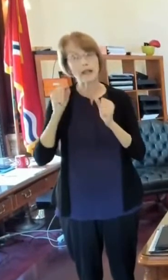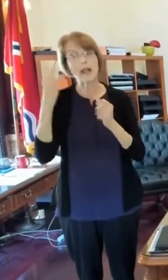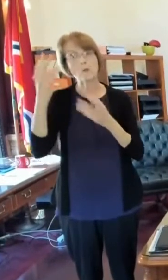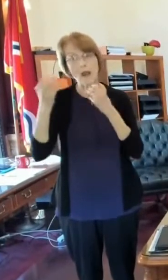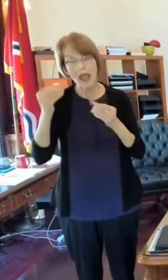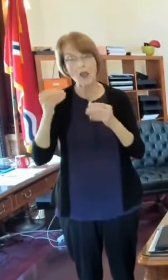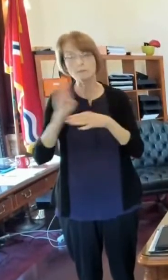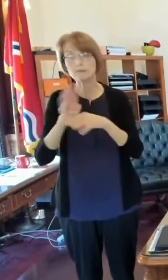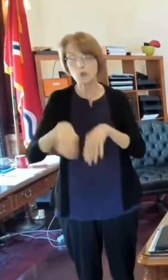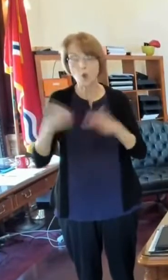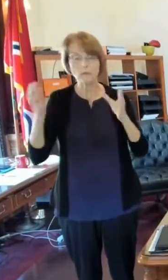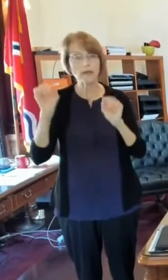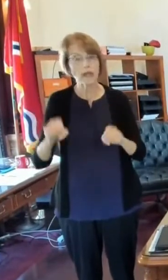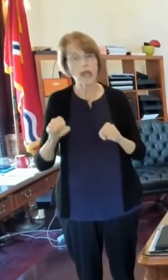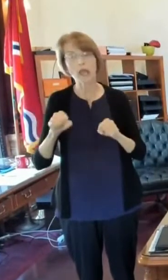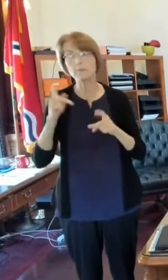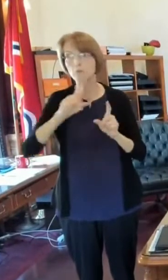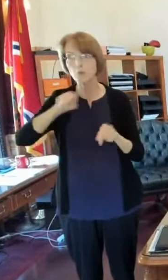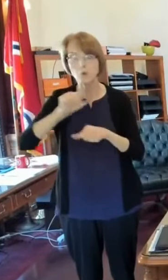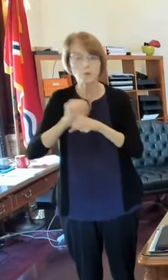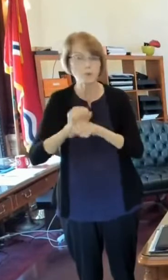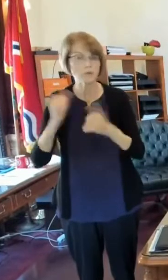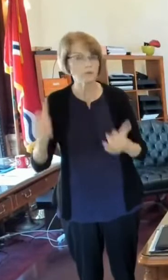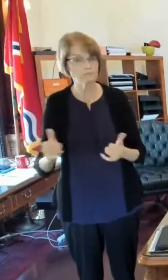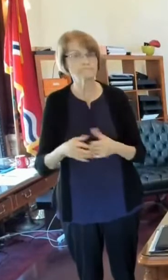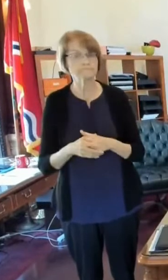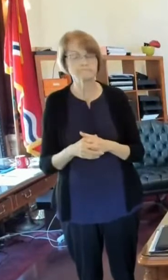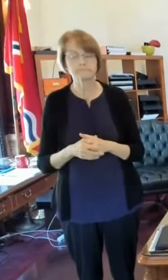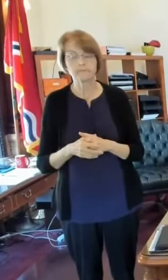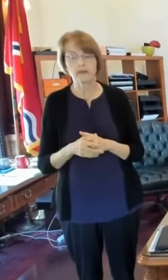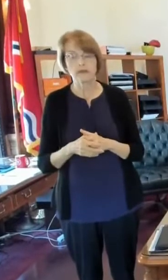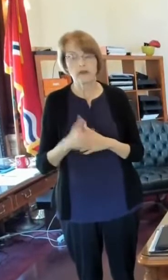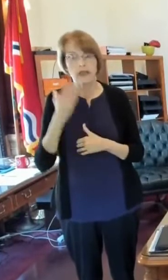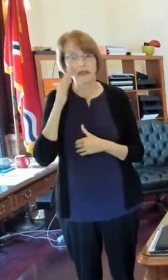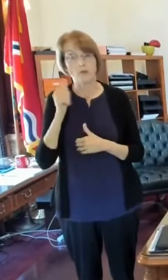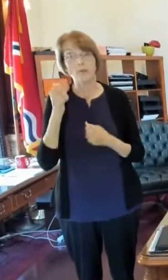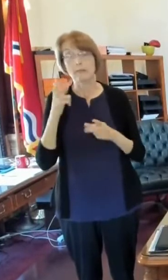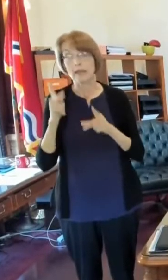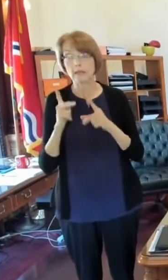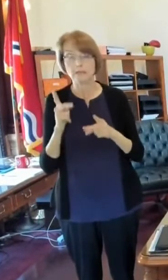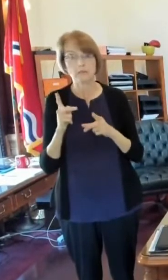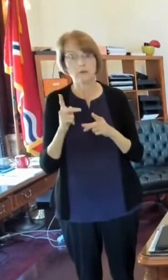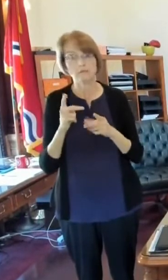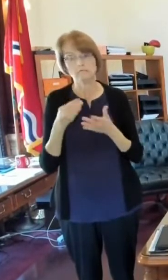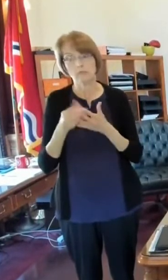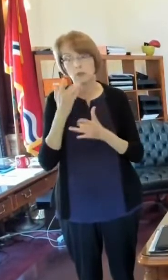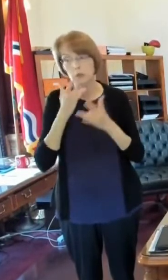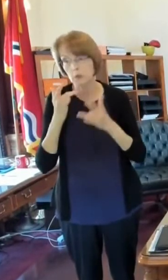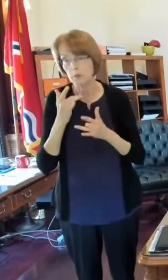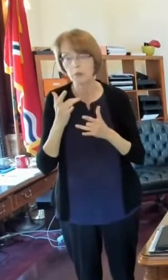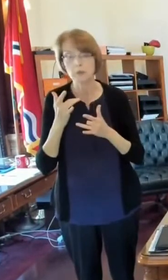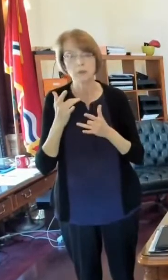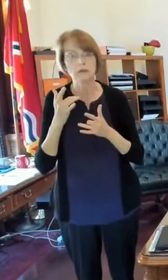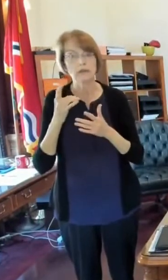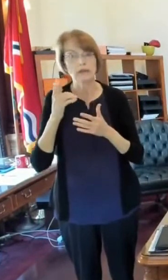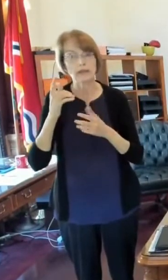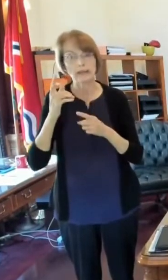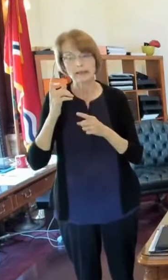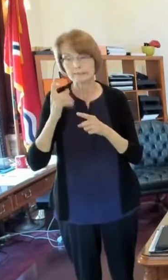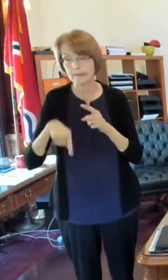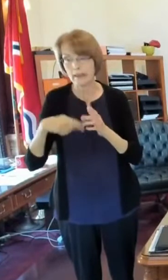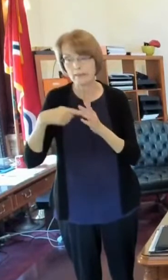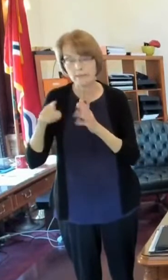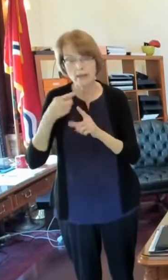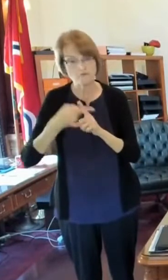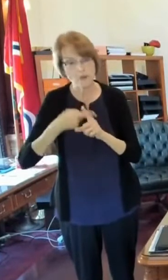know that many people are having a really tough time paying their rent, people that have been laid off, people have had their hours